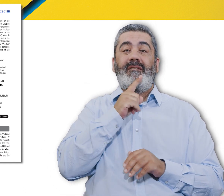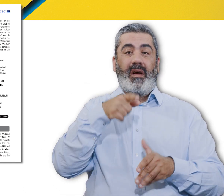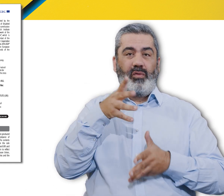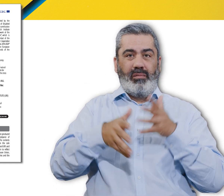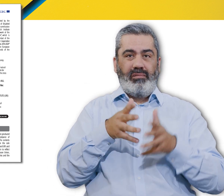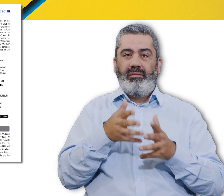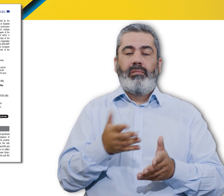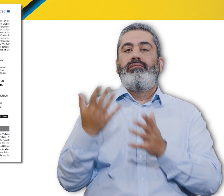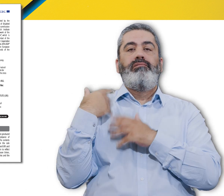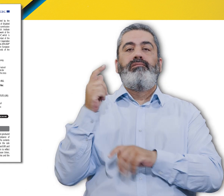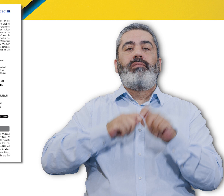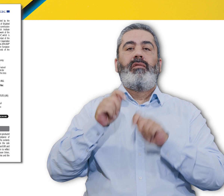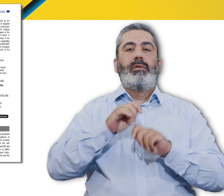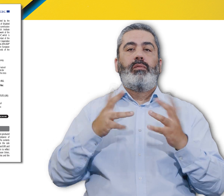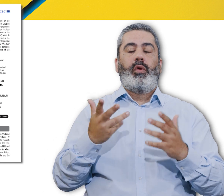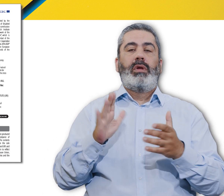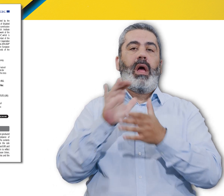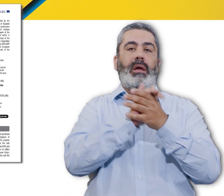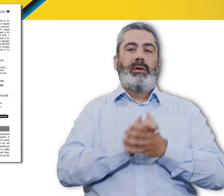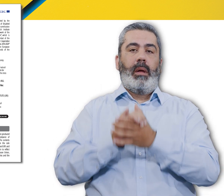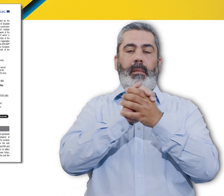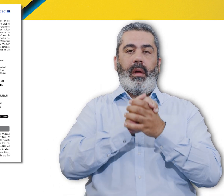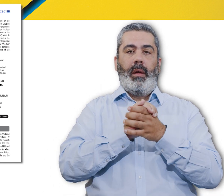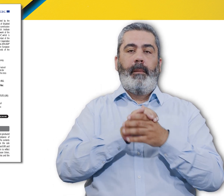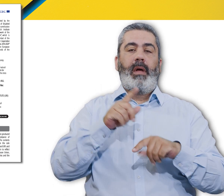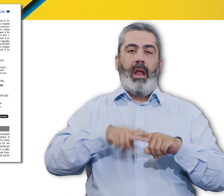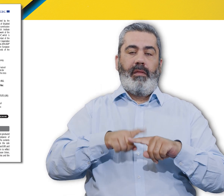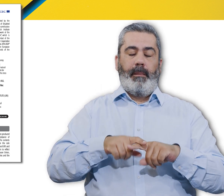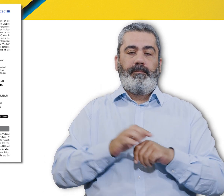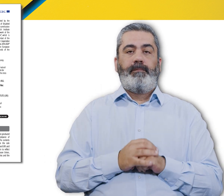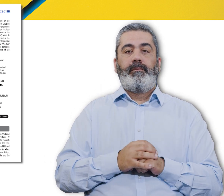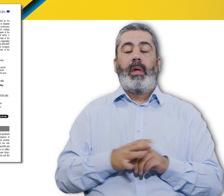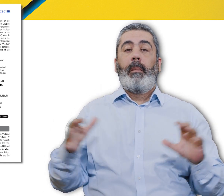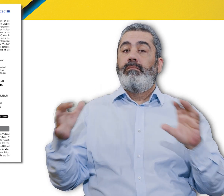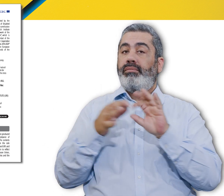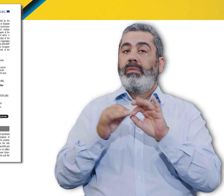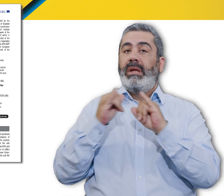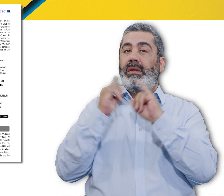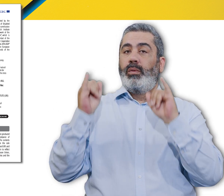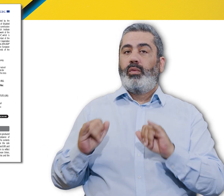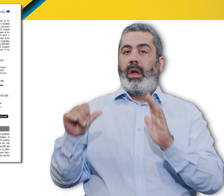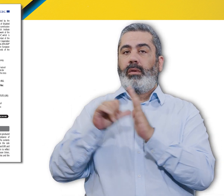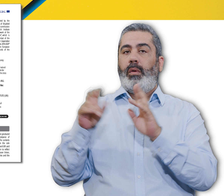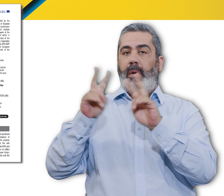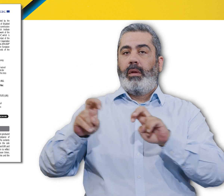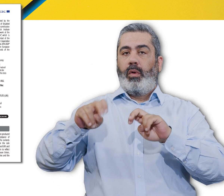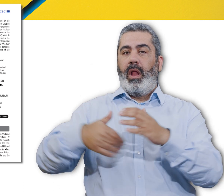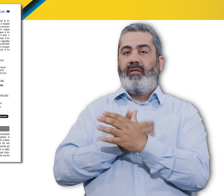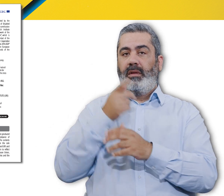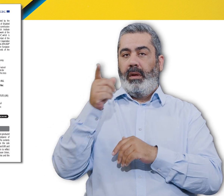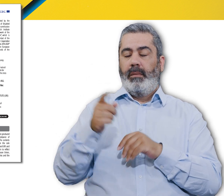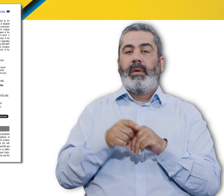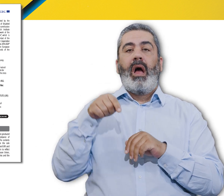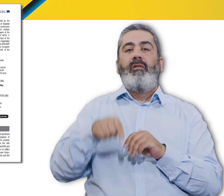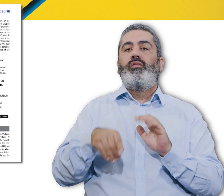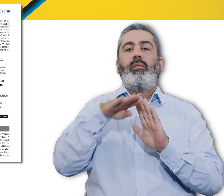2014-2020, Act for All. This edition was created by the National Confederation of Disabled People, Greece, with the contribution of the